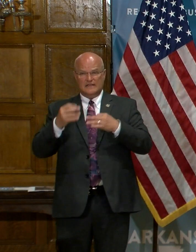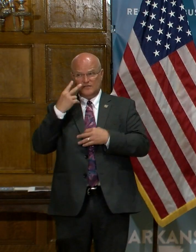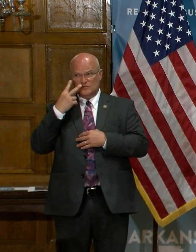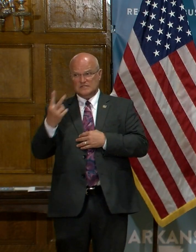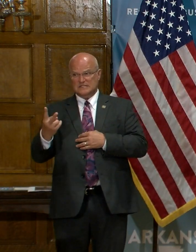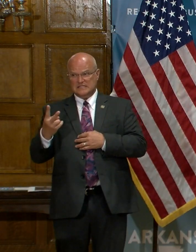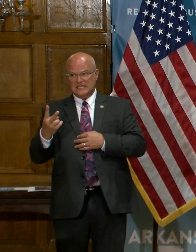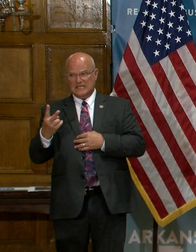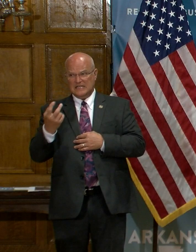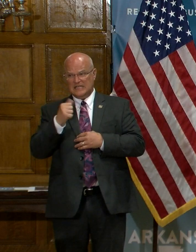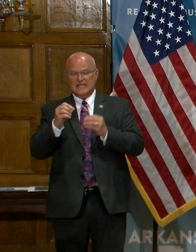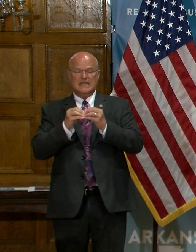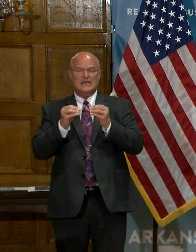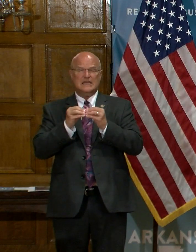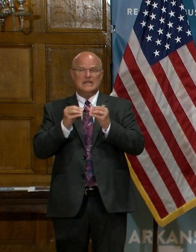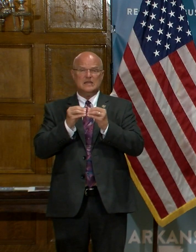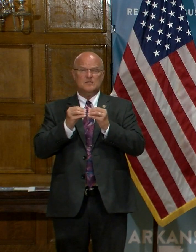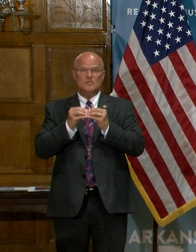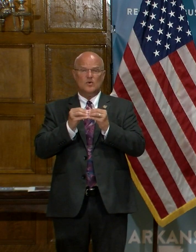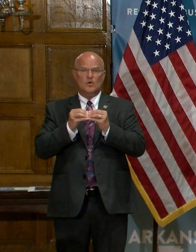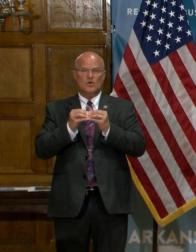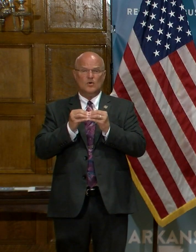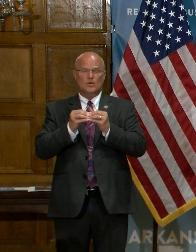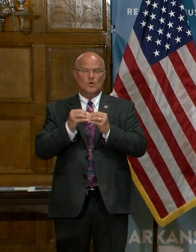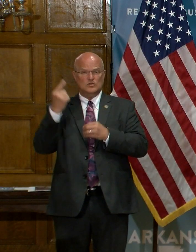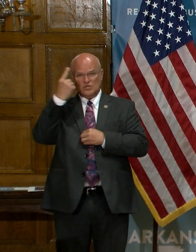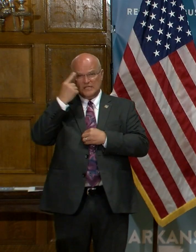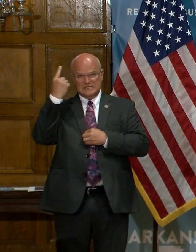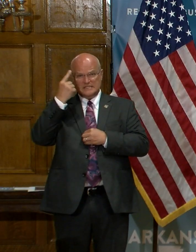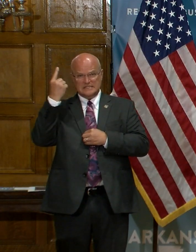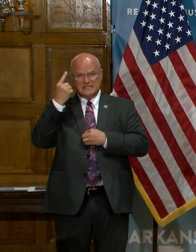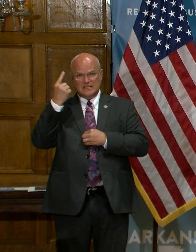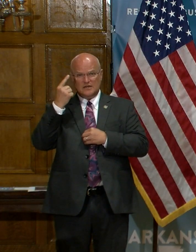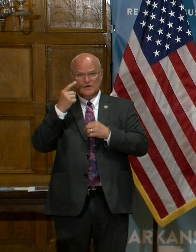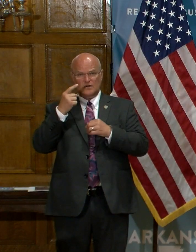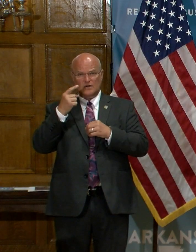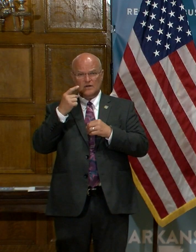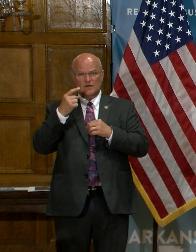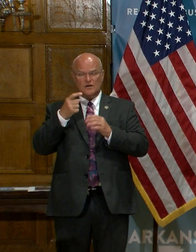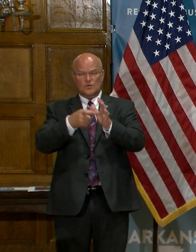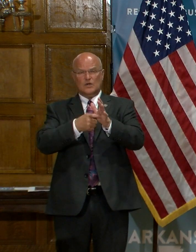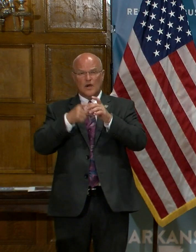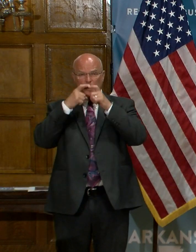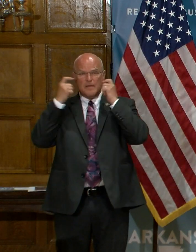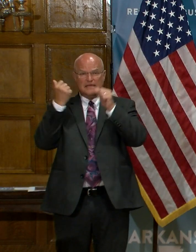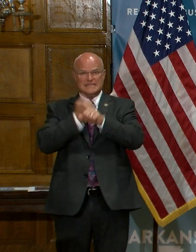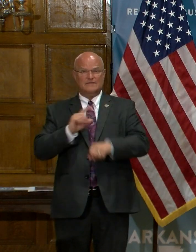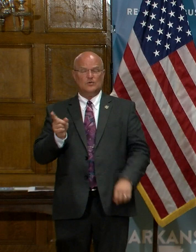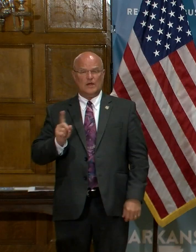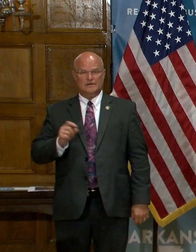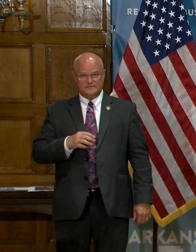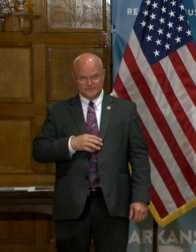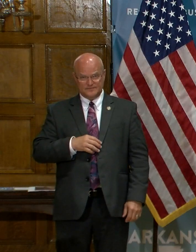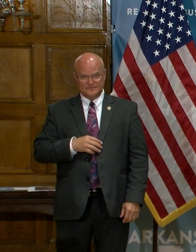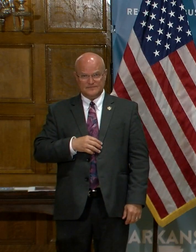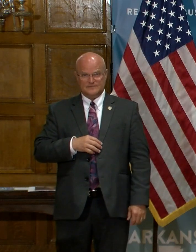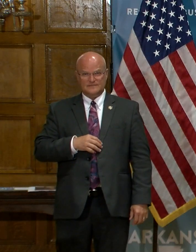see any more, would you consider requiring masks everywhere?